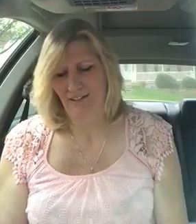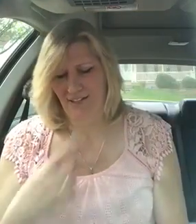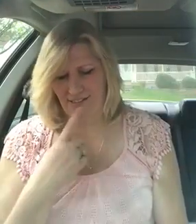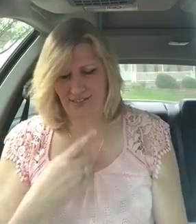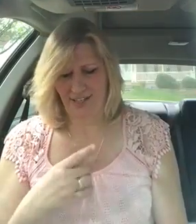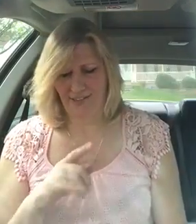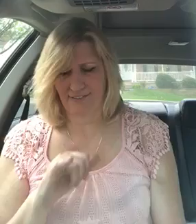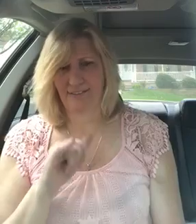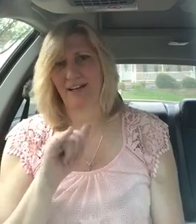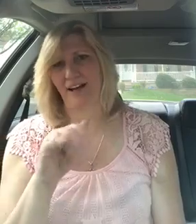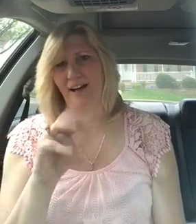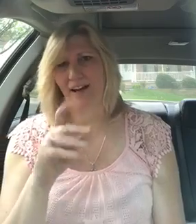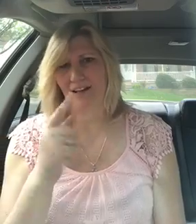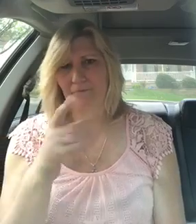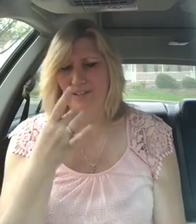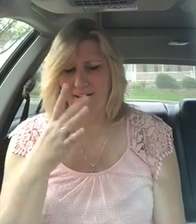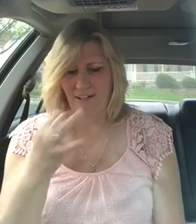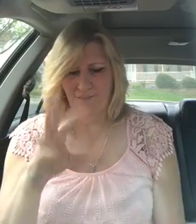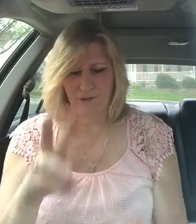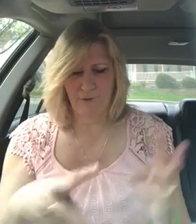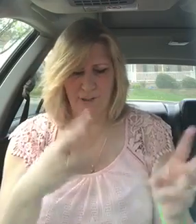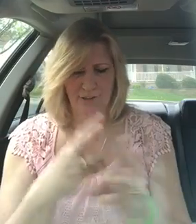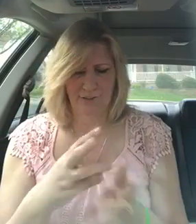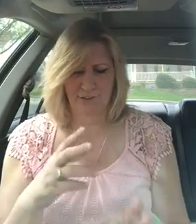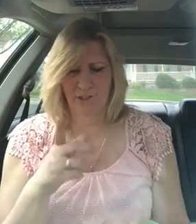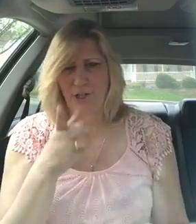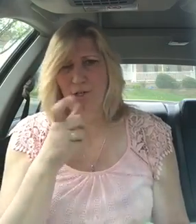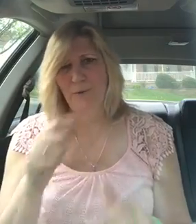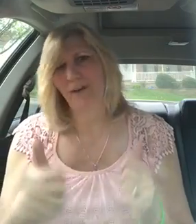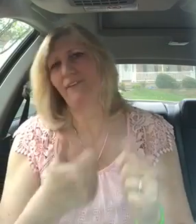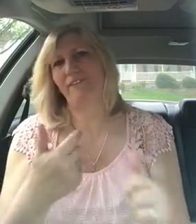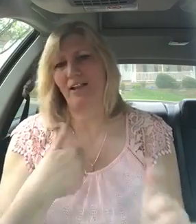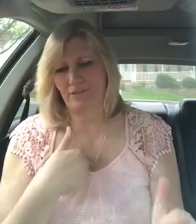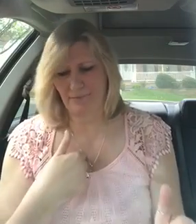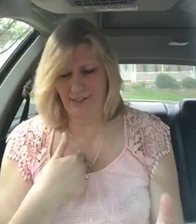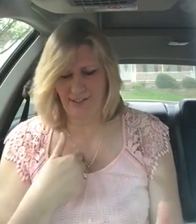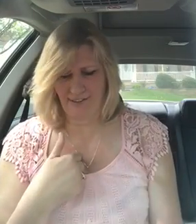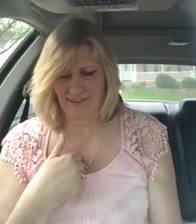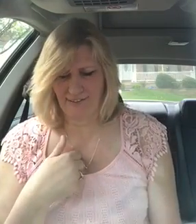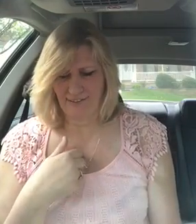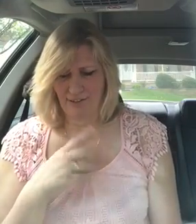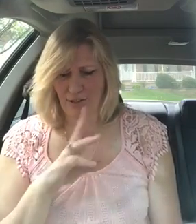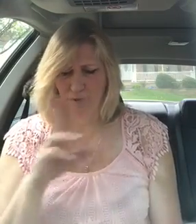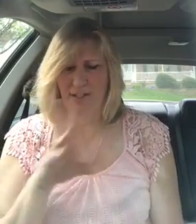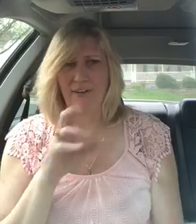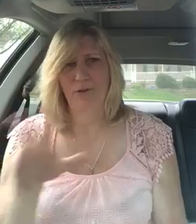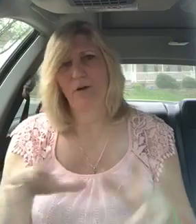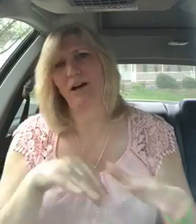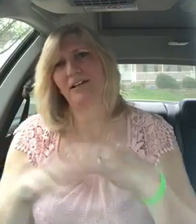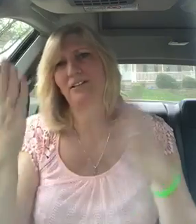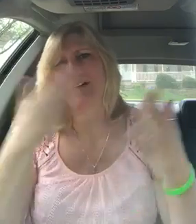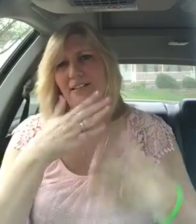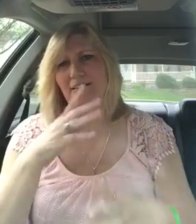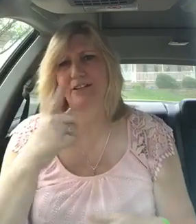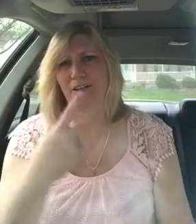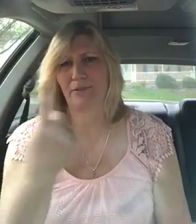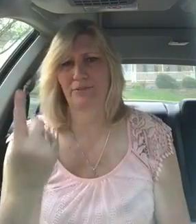and it says, "I am the light of the world. Whoever follows me will never walk in darkness alone,